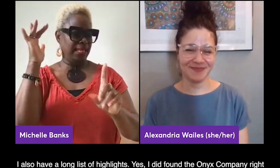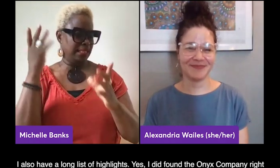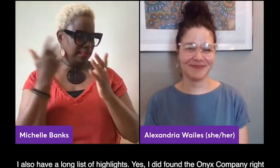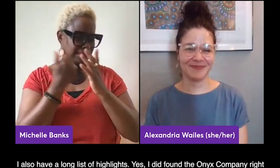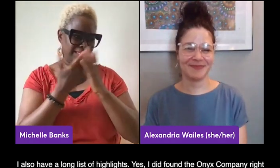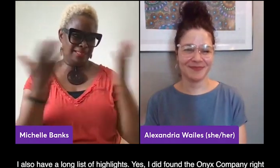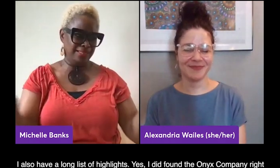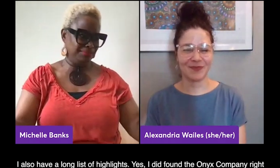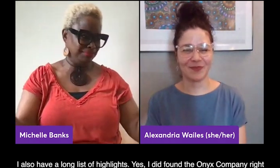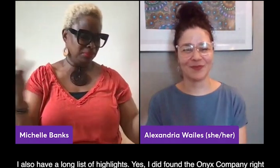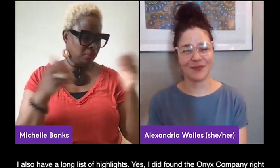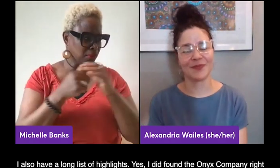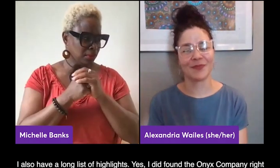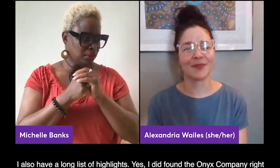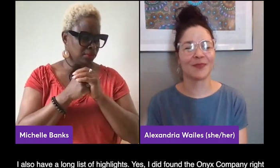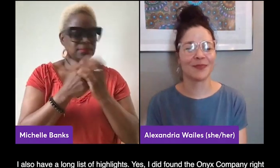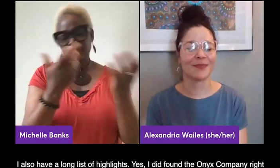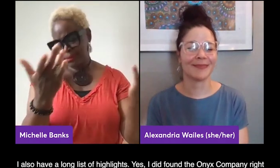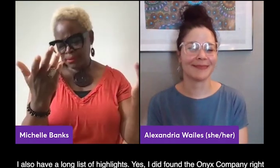highlights.